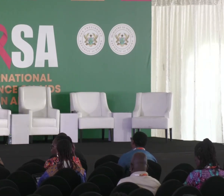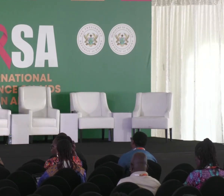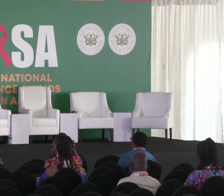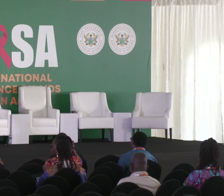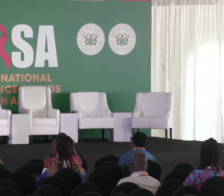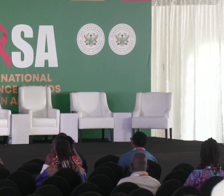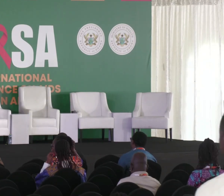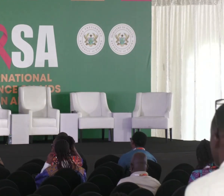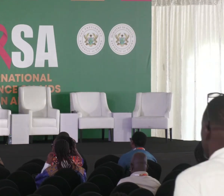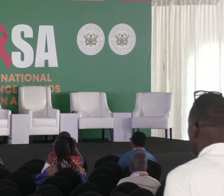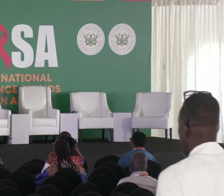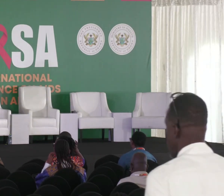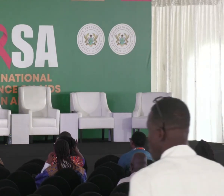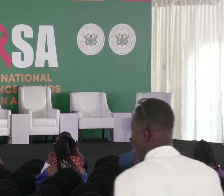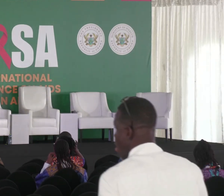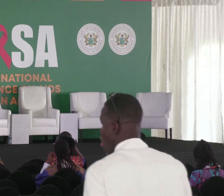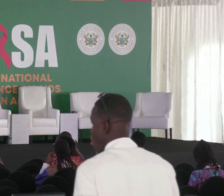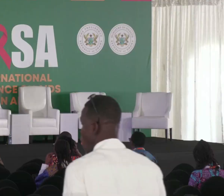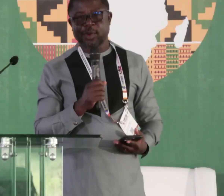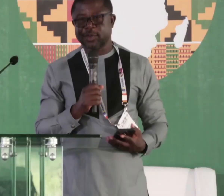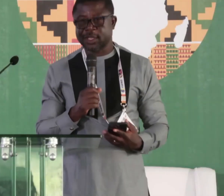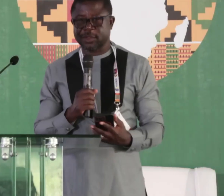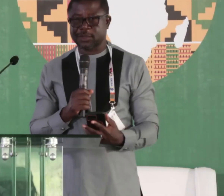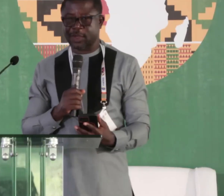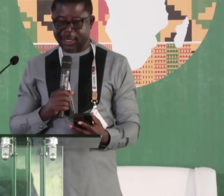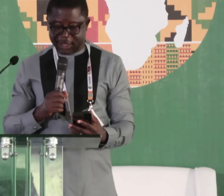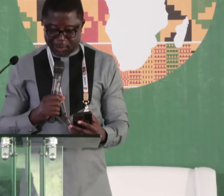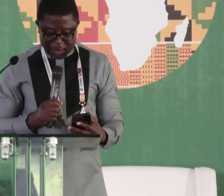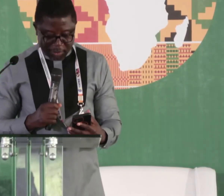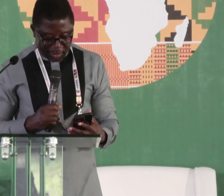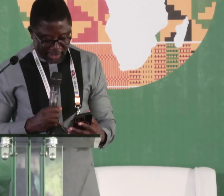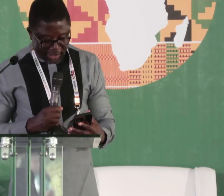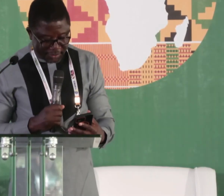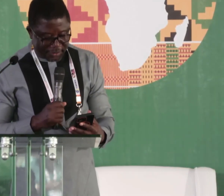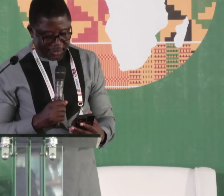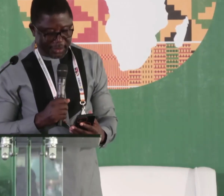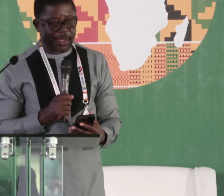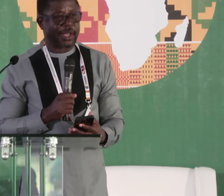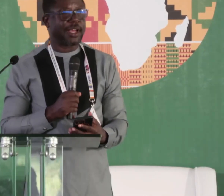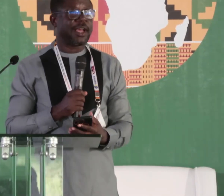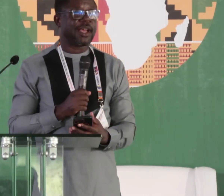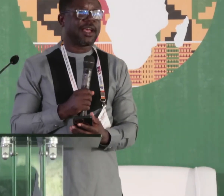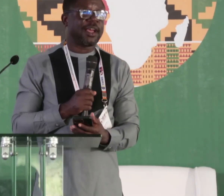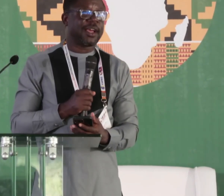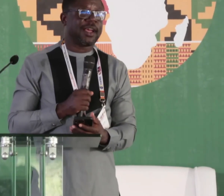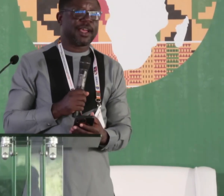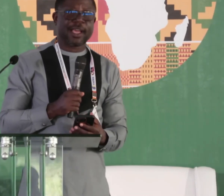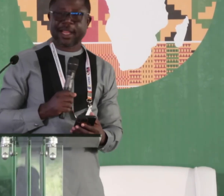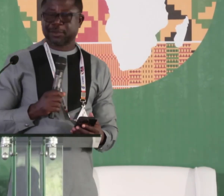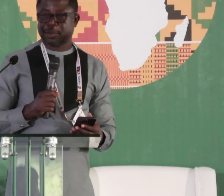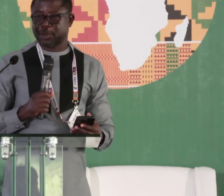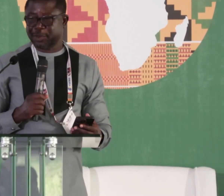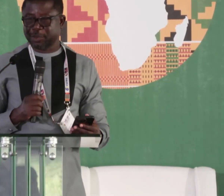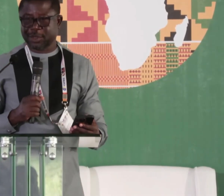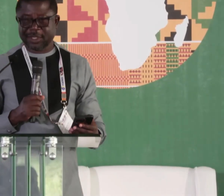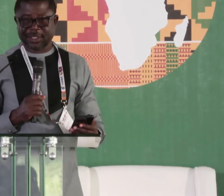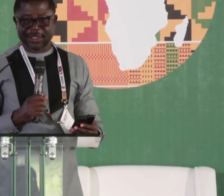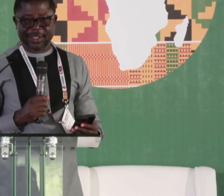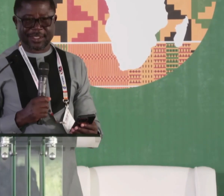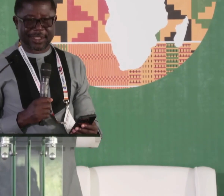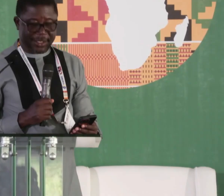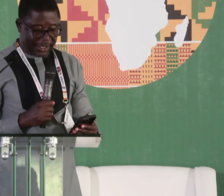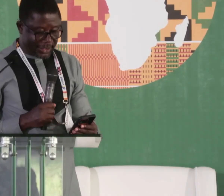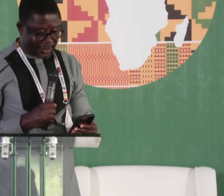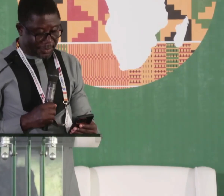So my name is Samuel. I work with the University of Ghana School of Public Health, and I'm supposed to be moderating